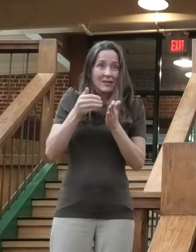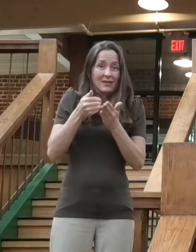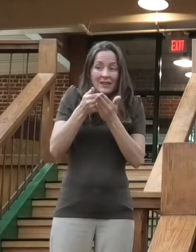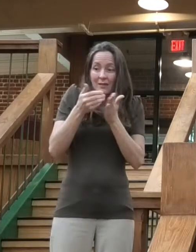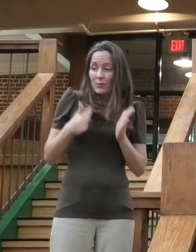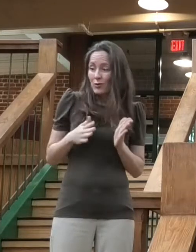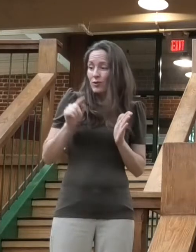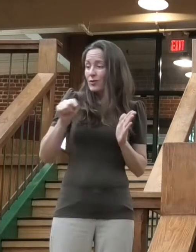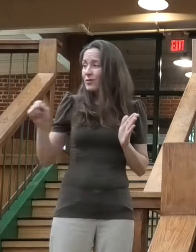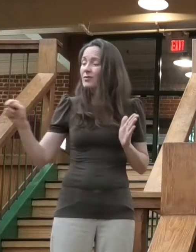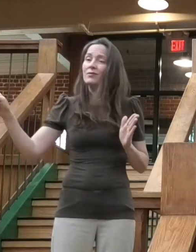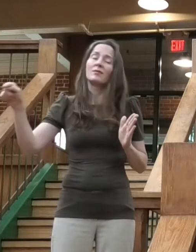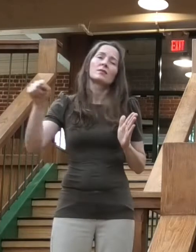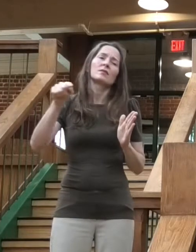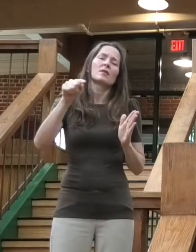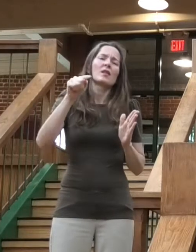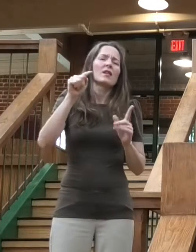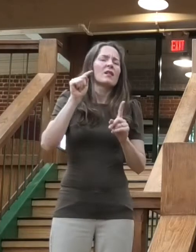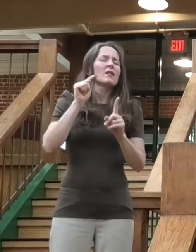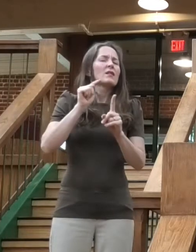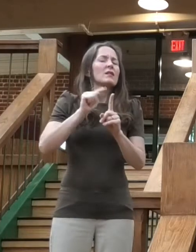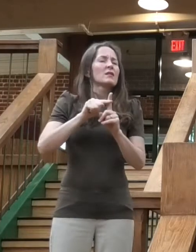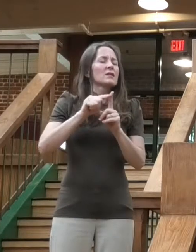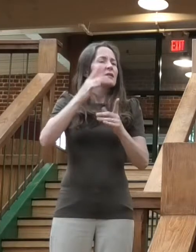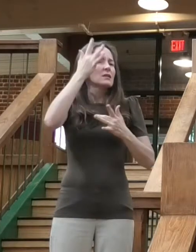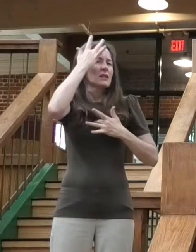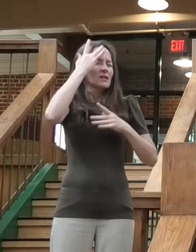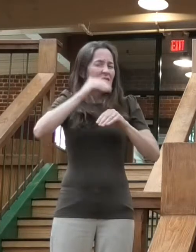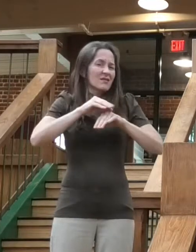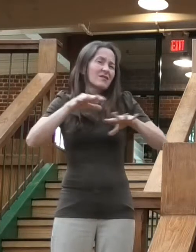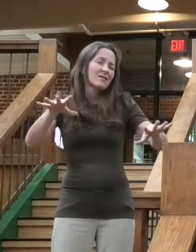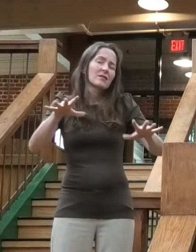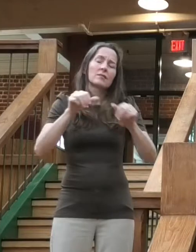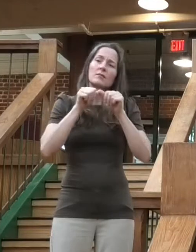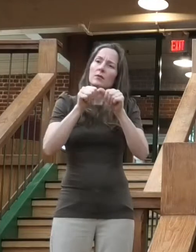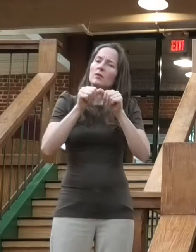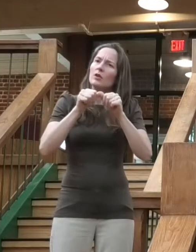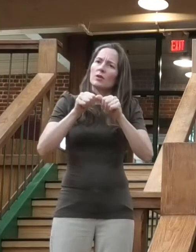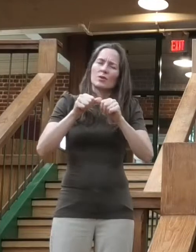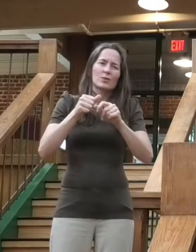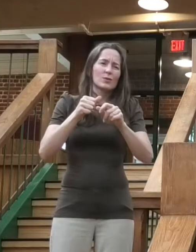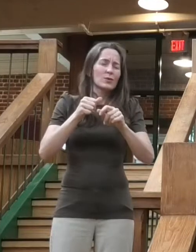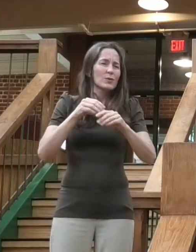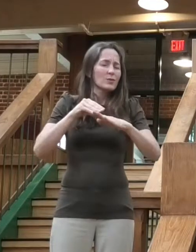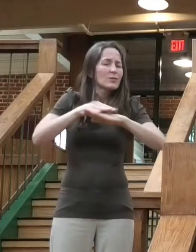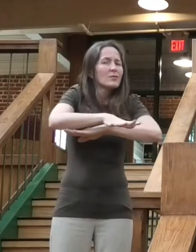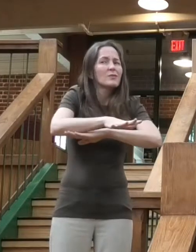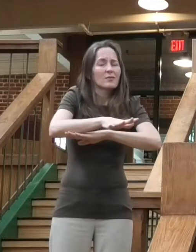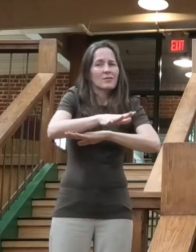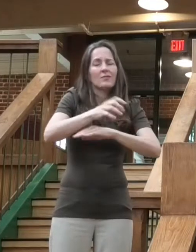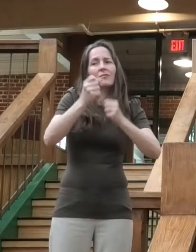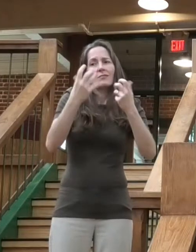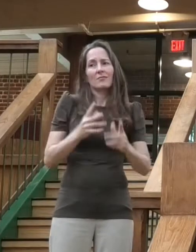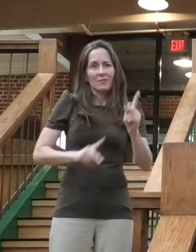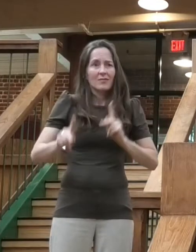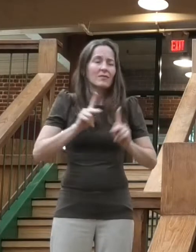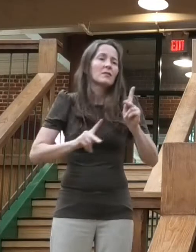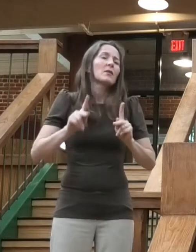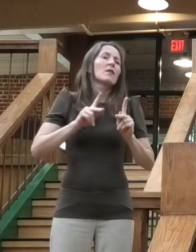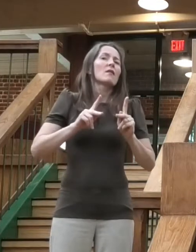lives of so many people, while wreaking havoc on our public health, our welfare,